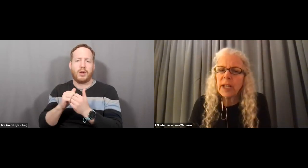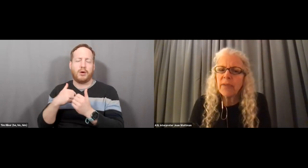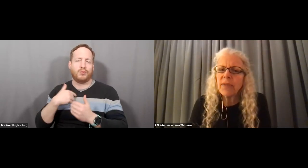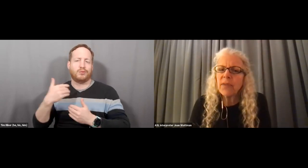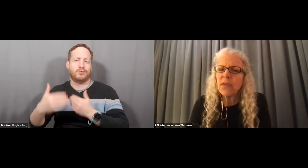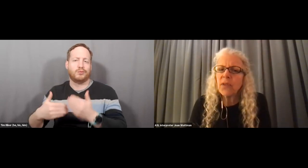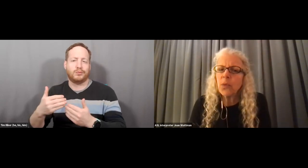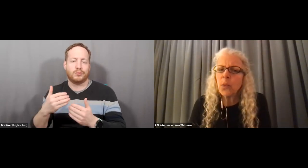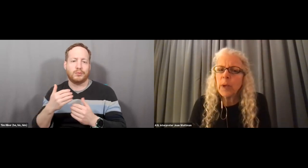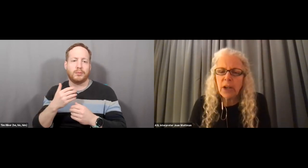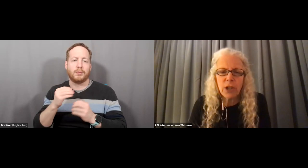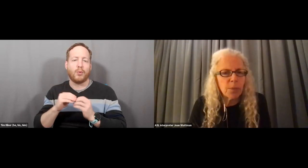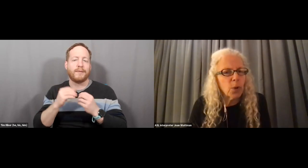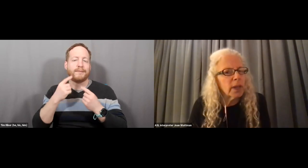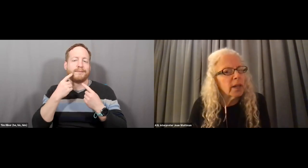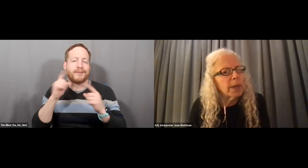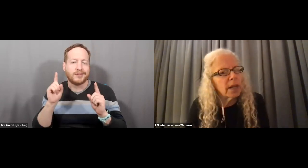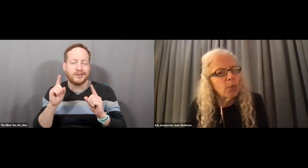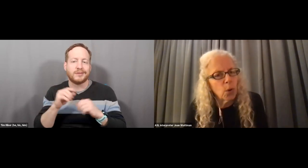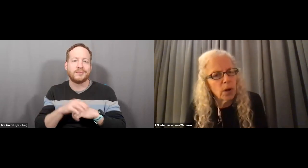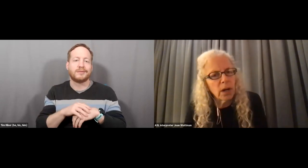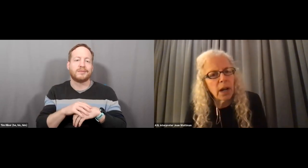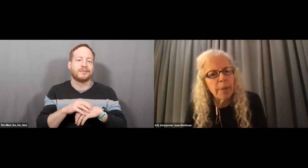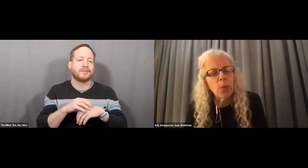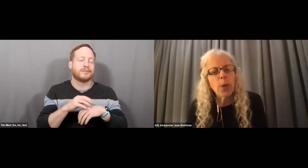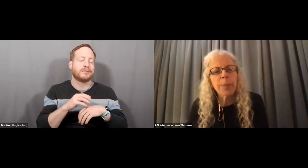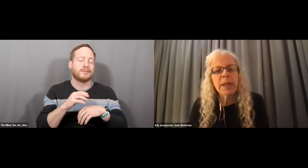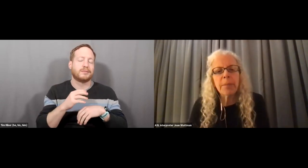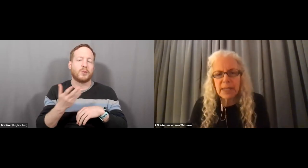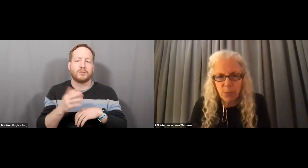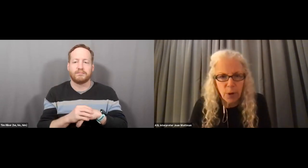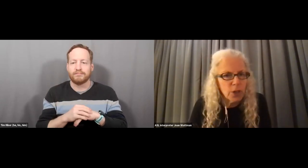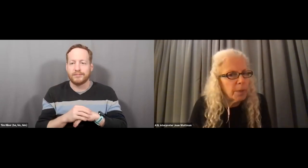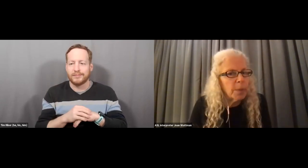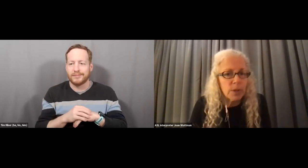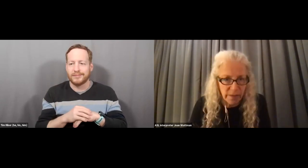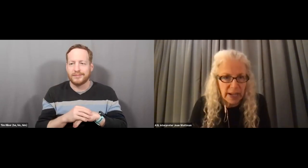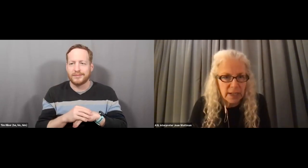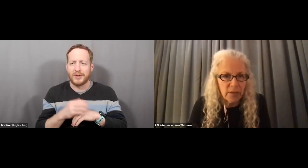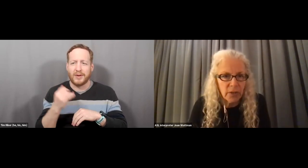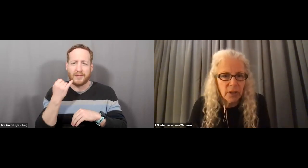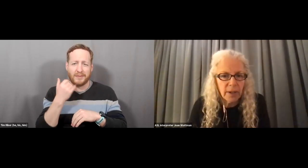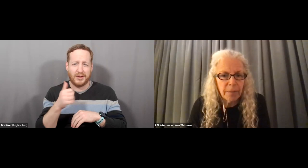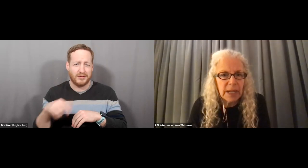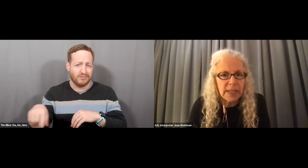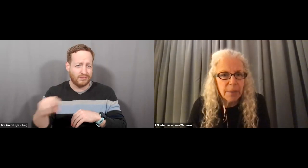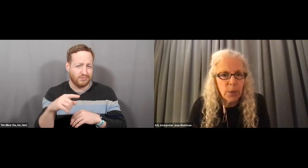if we could explore a little bit more about what would be the best approach to be most effective and something we